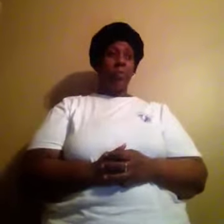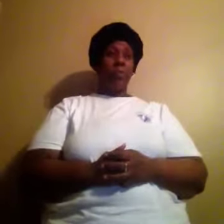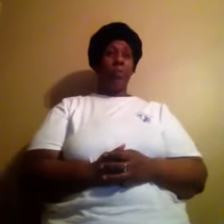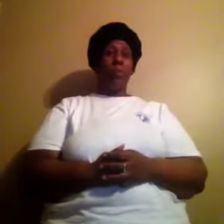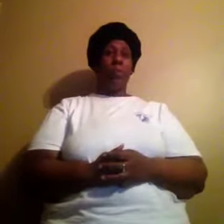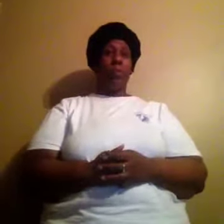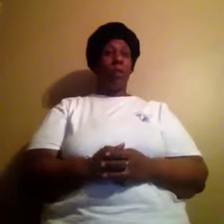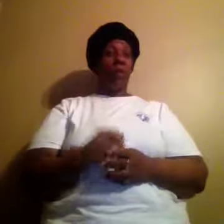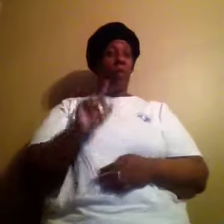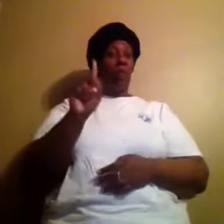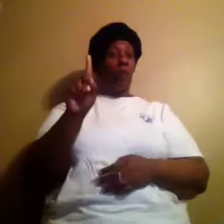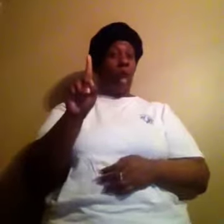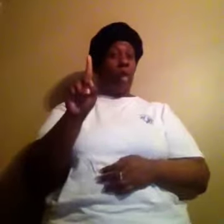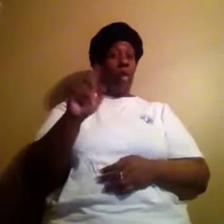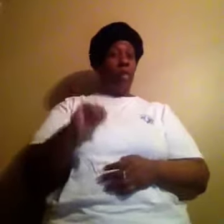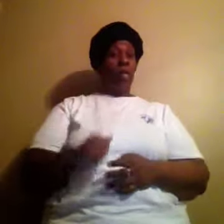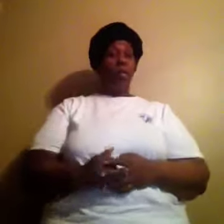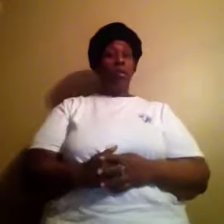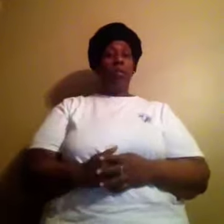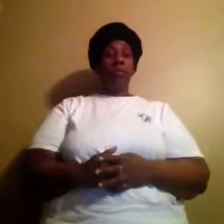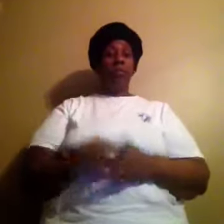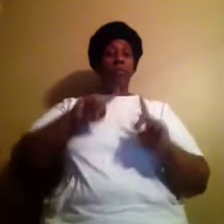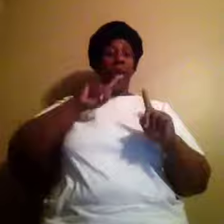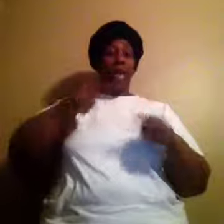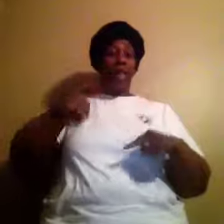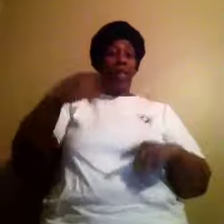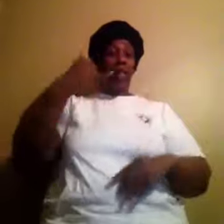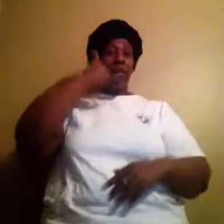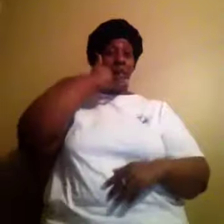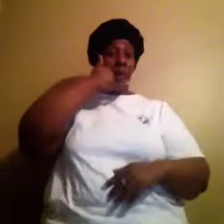1. Answer the phone. Okay?